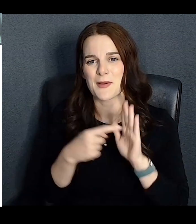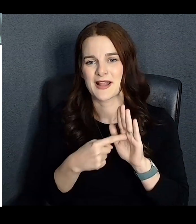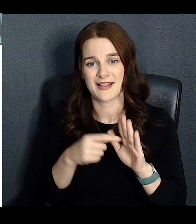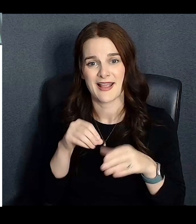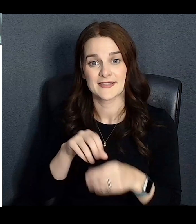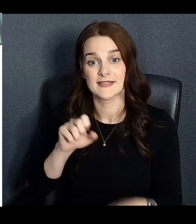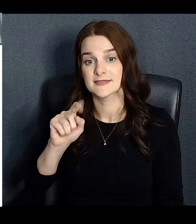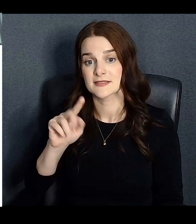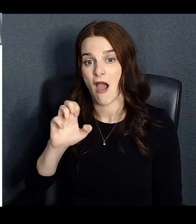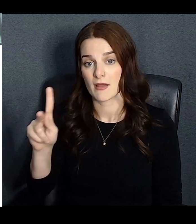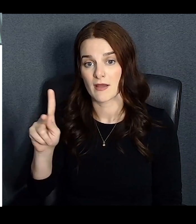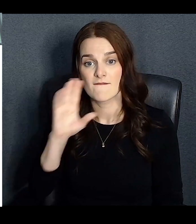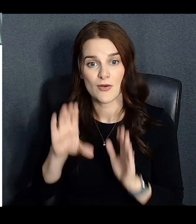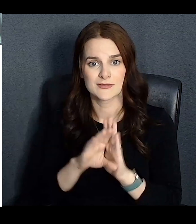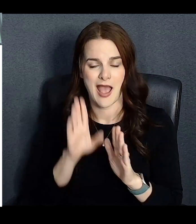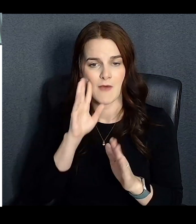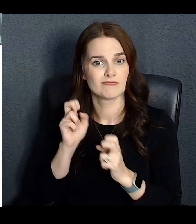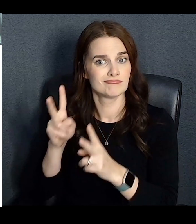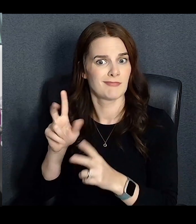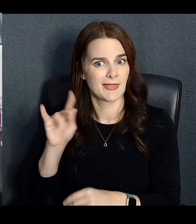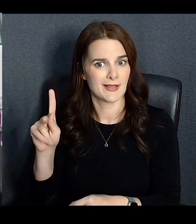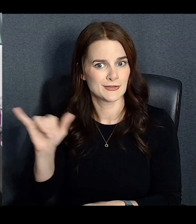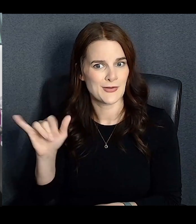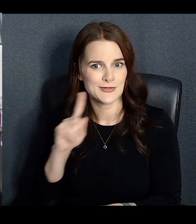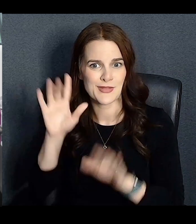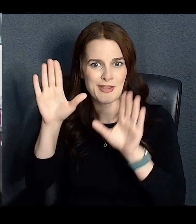in the chat as well, because it's a great resource.